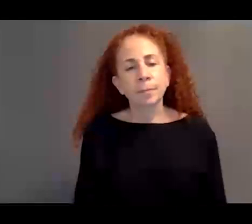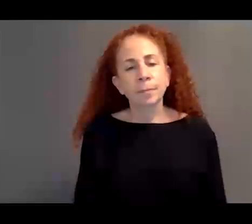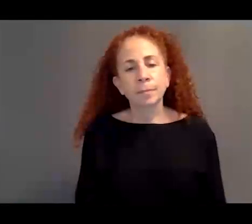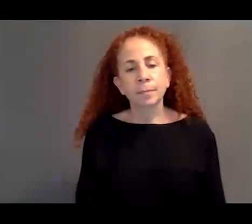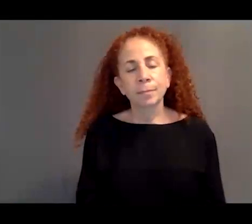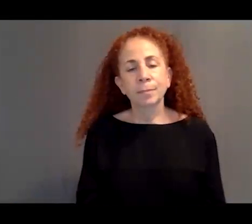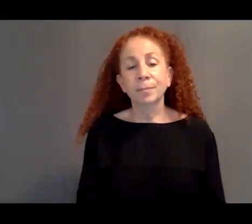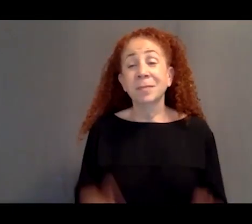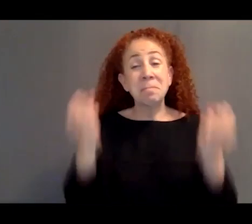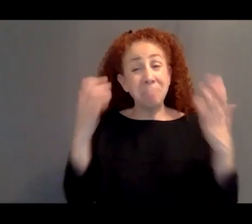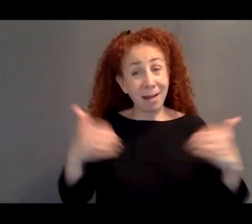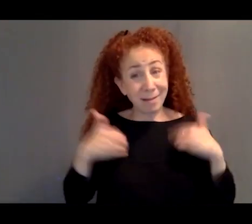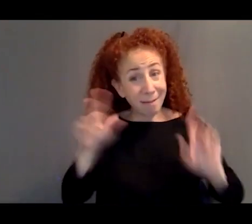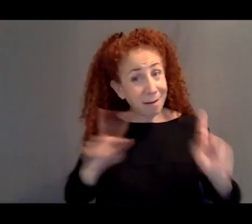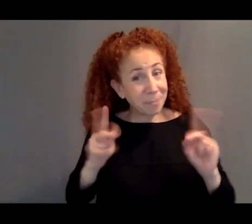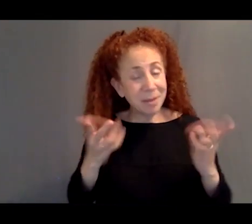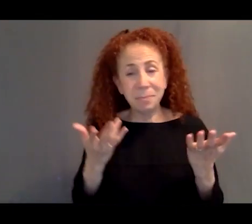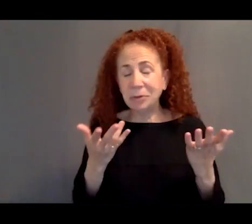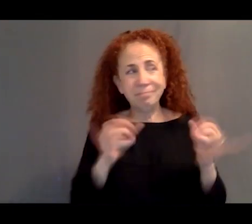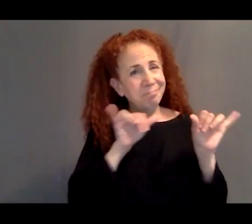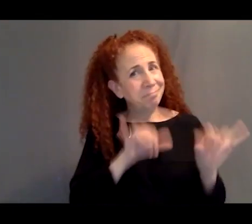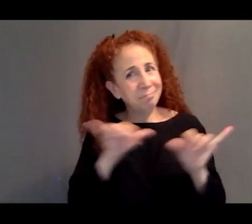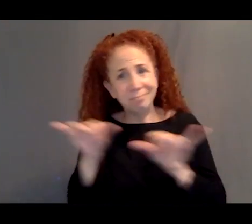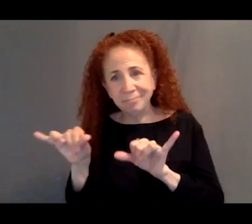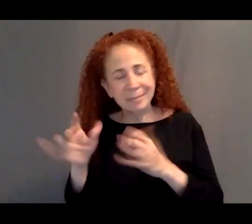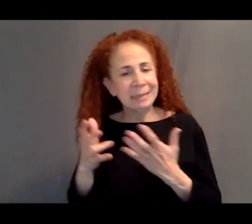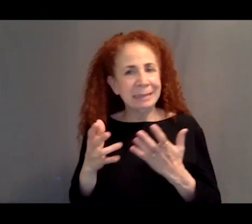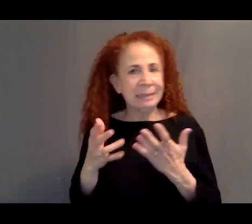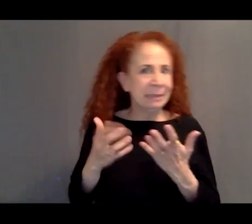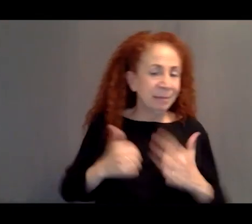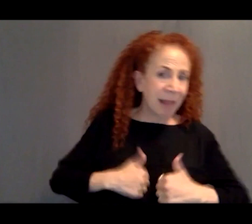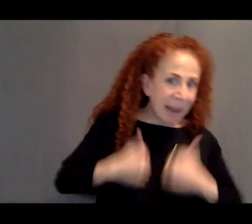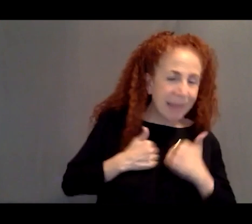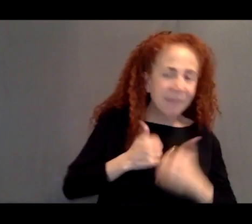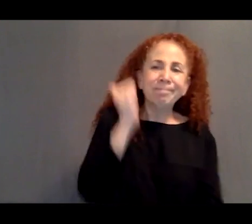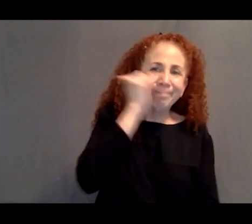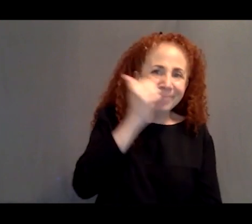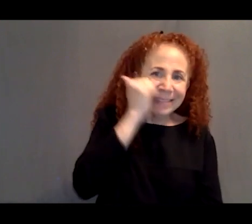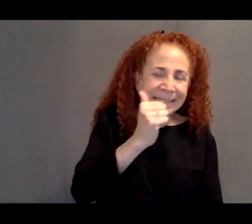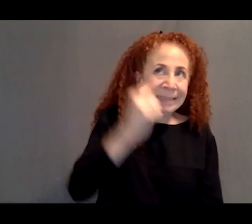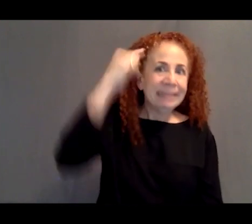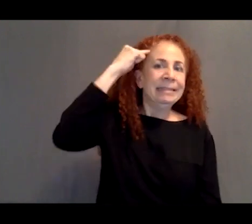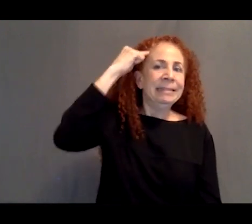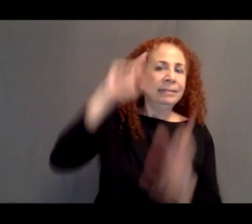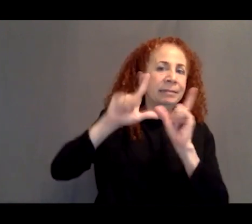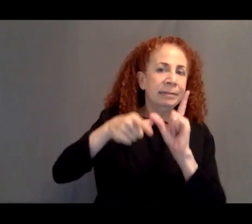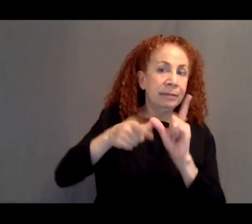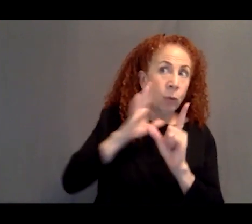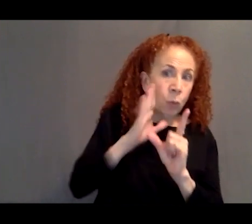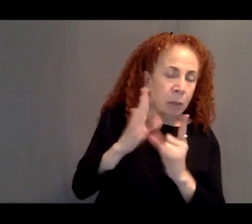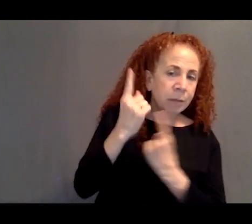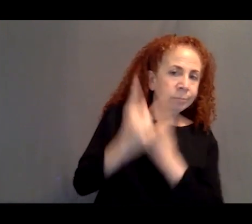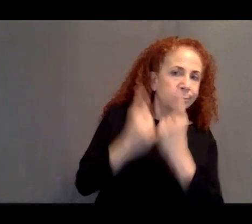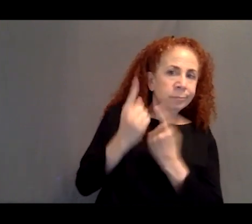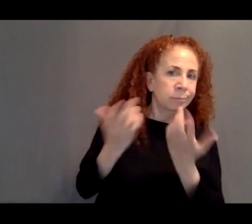So many young people are living with this expiration date. And this expiration